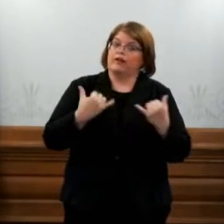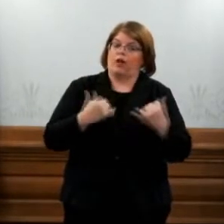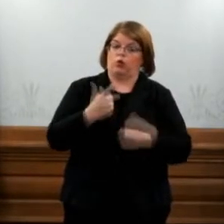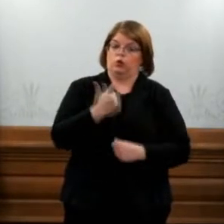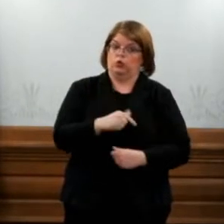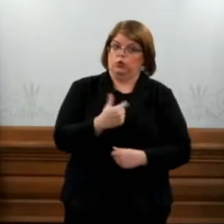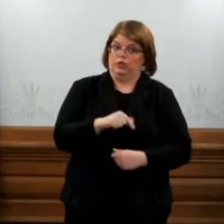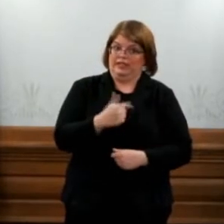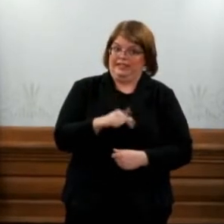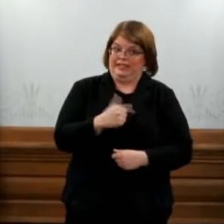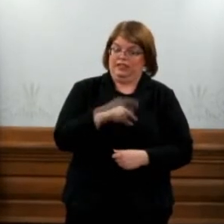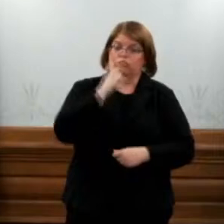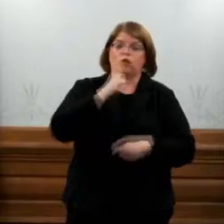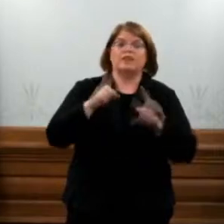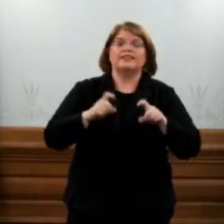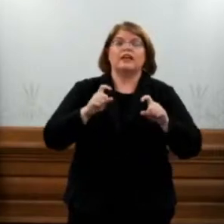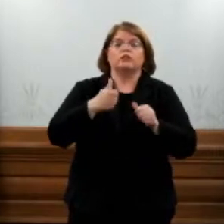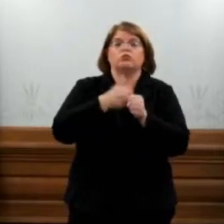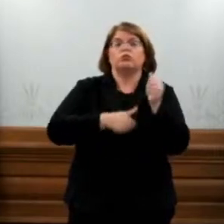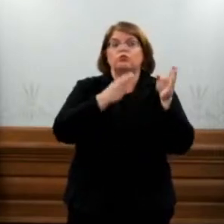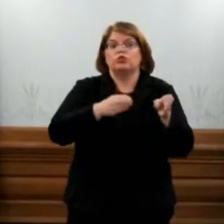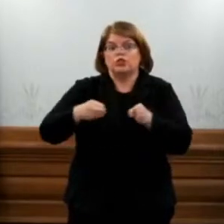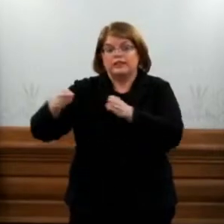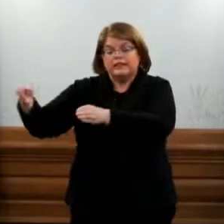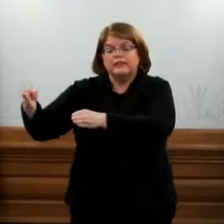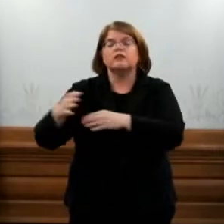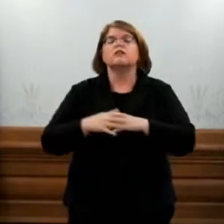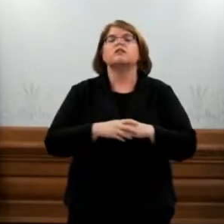of testing per capita at an average of